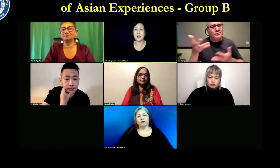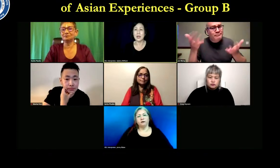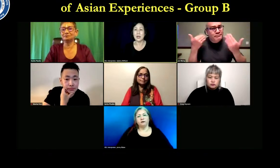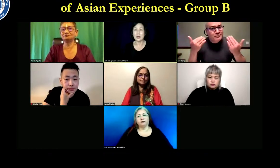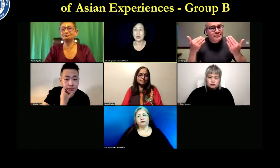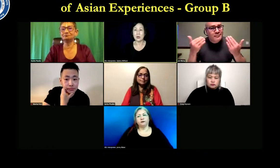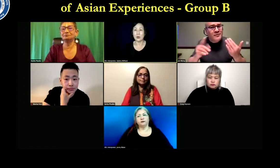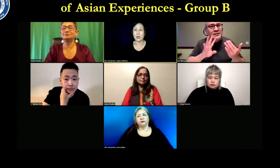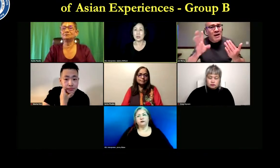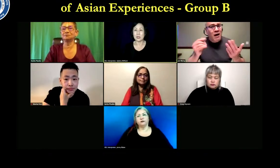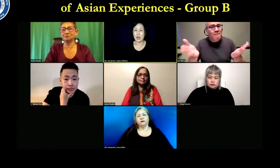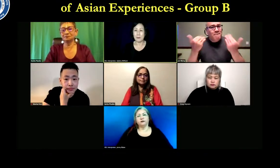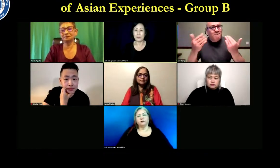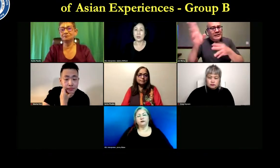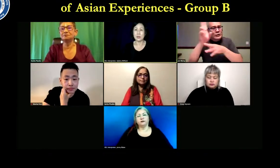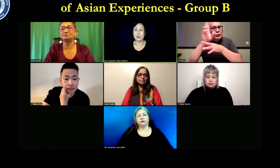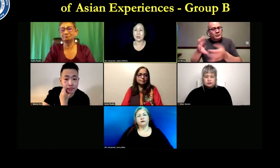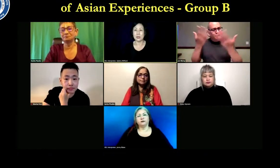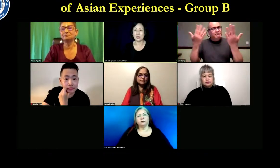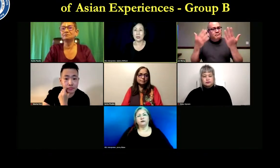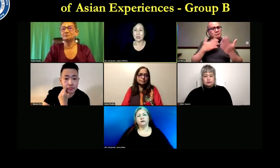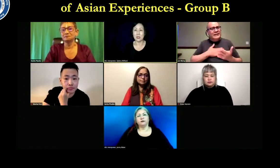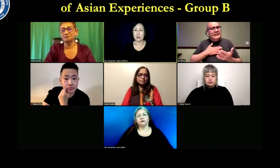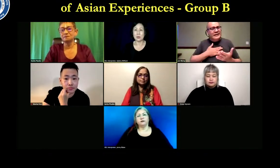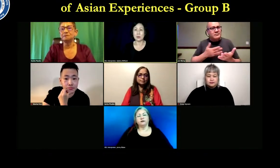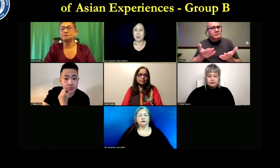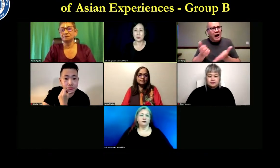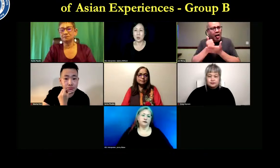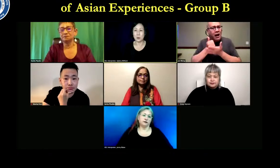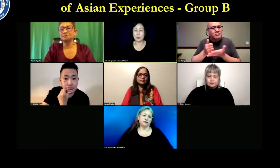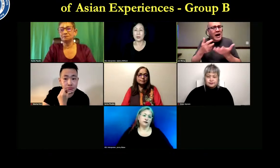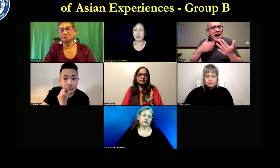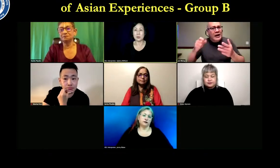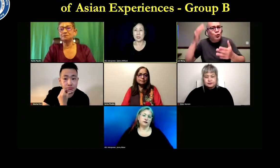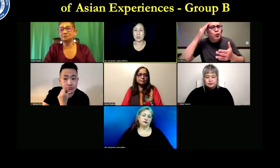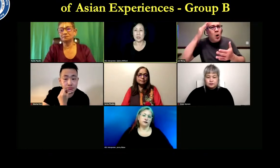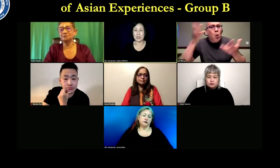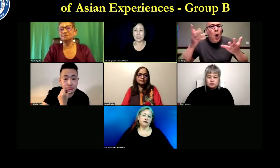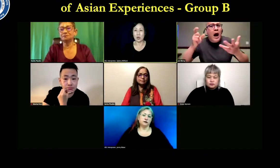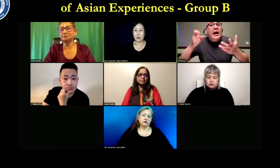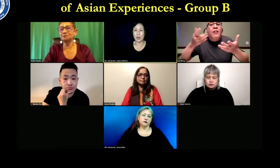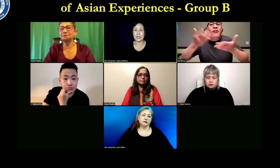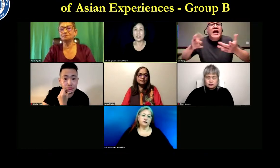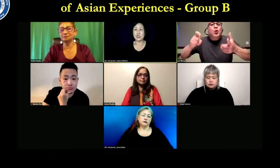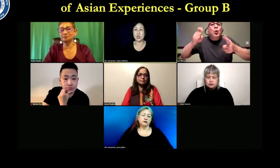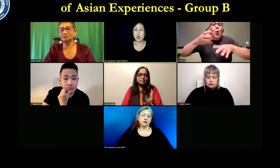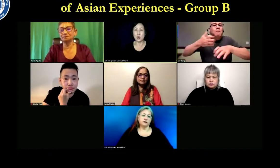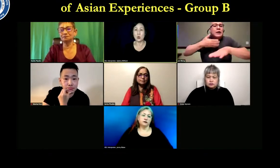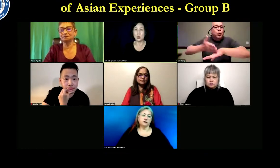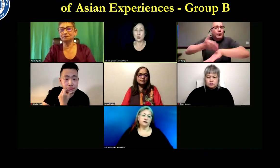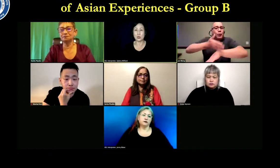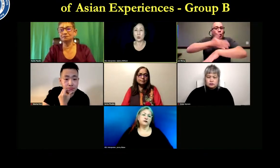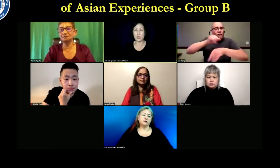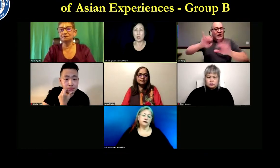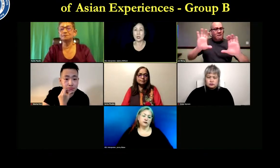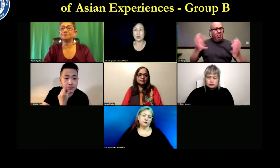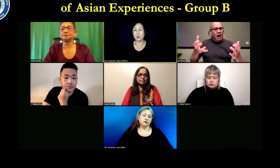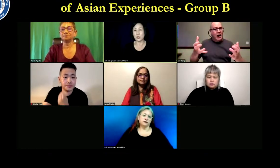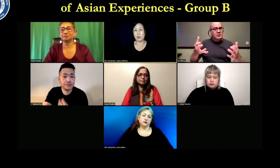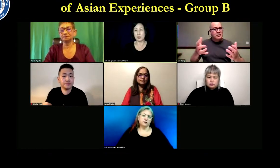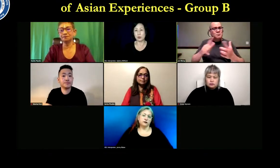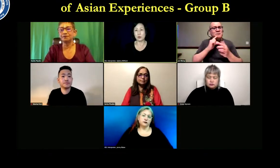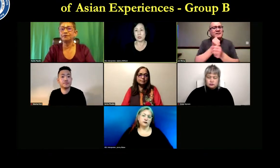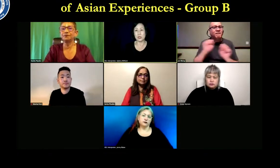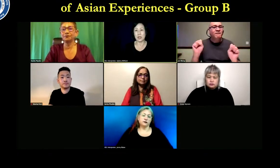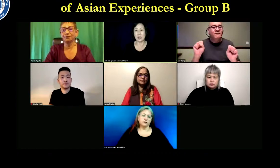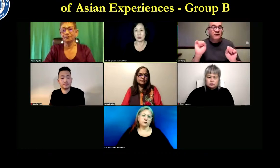immaterial. You know, I said, come, you know, let's be open about this, please. I can help. I need to know what's going on so